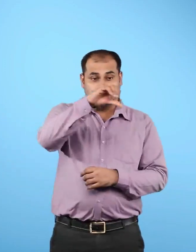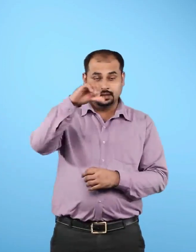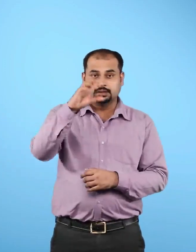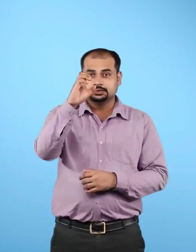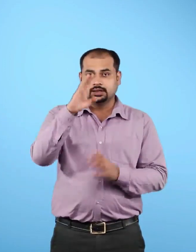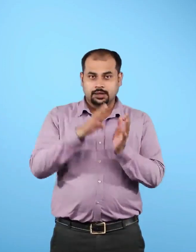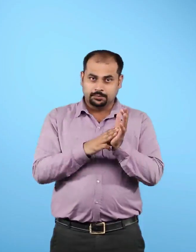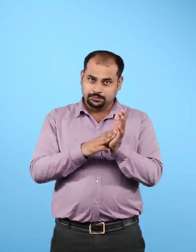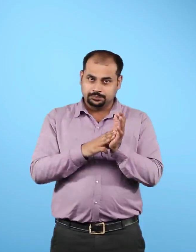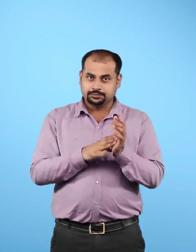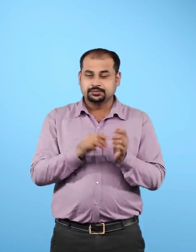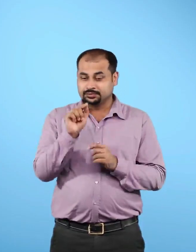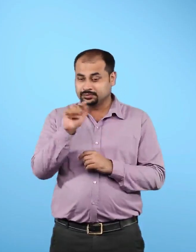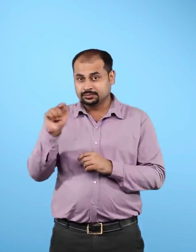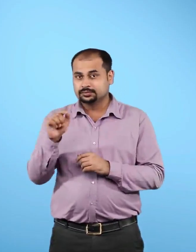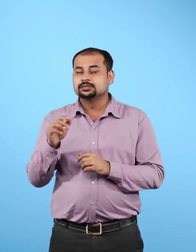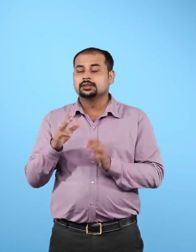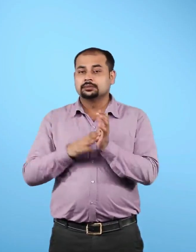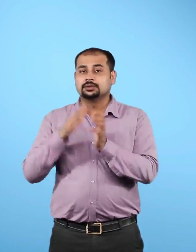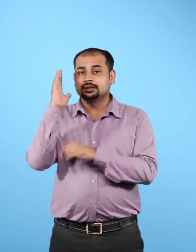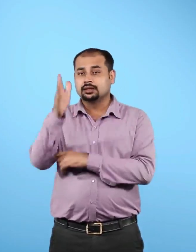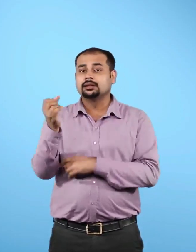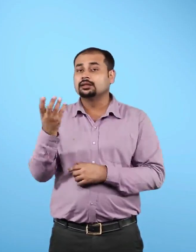99 centimeter dash meters.